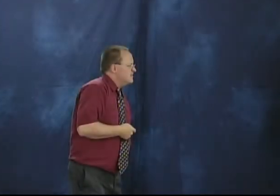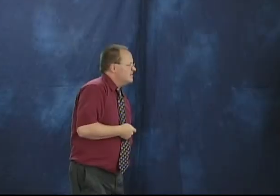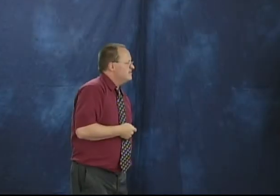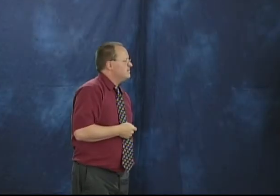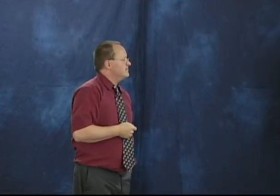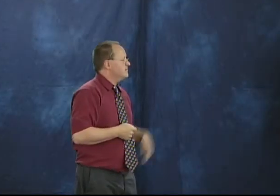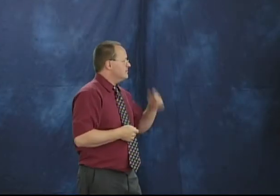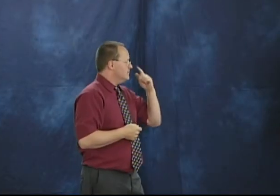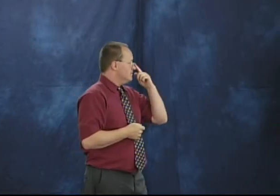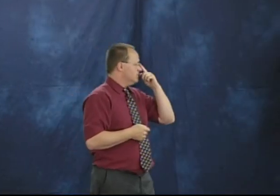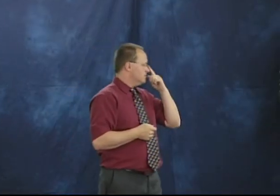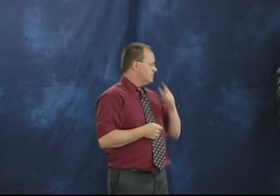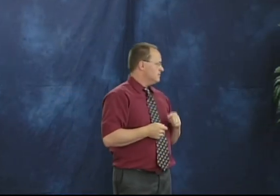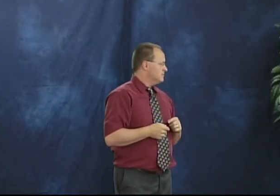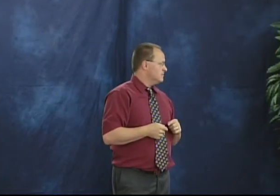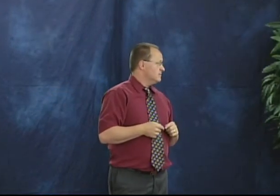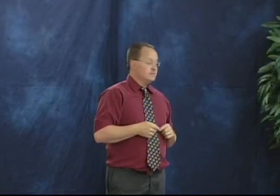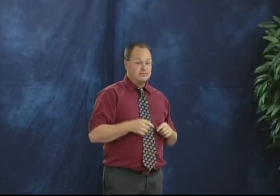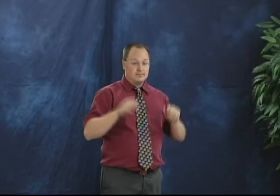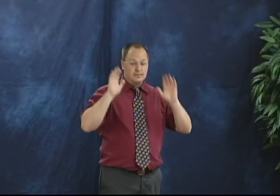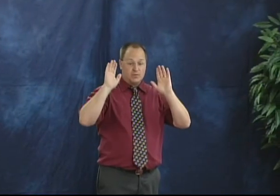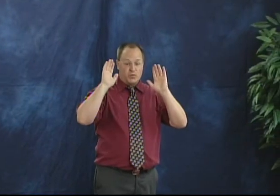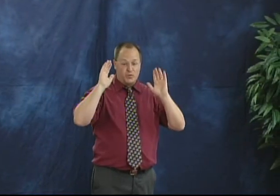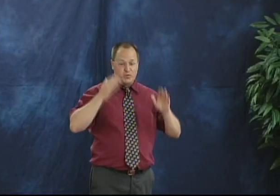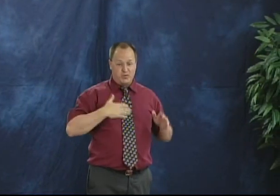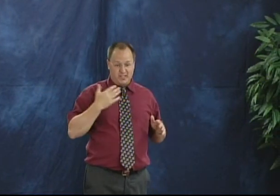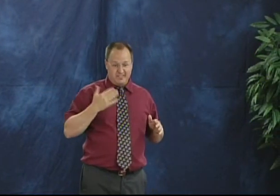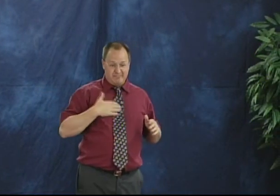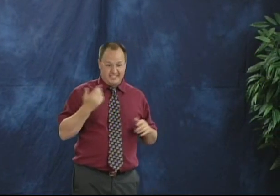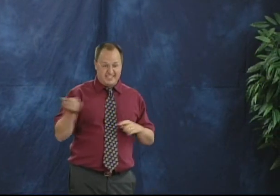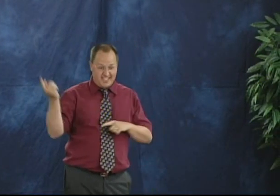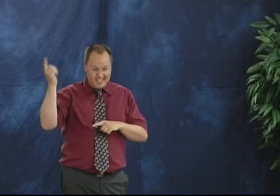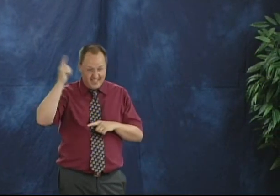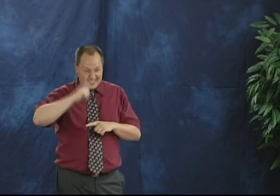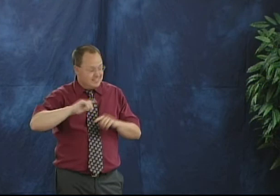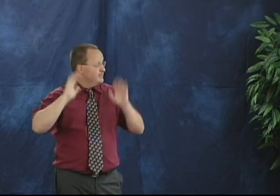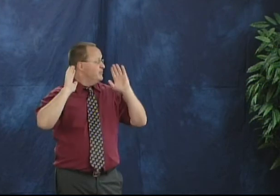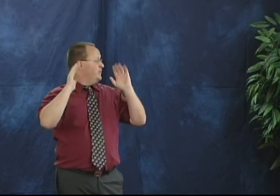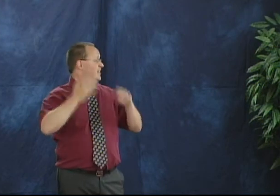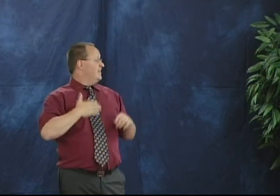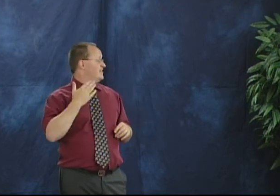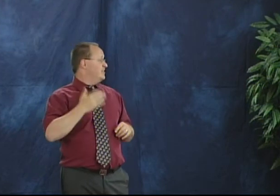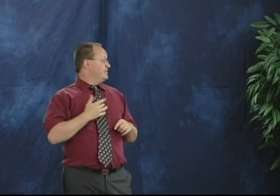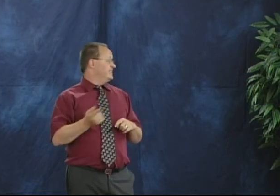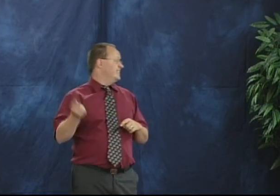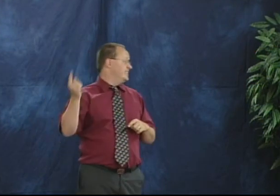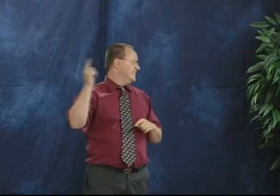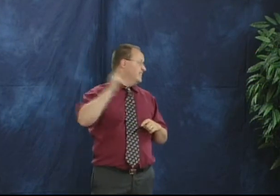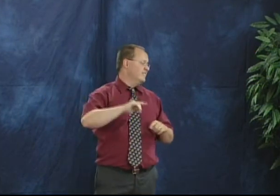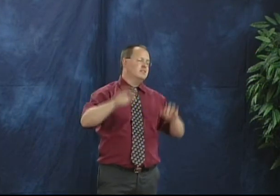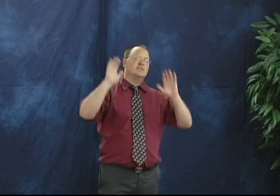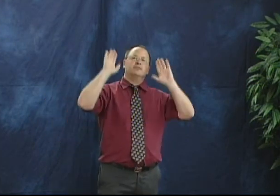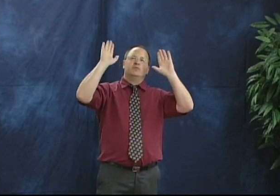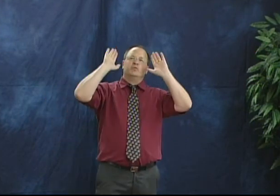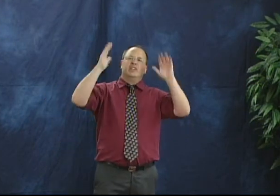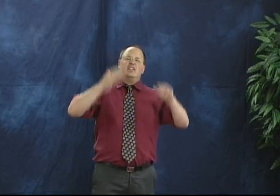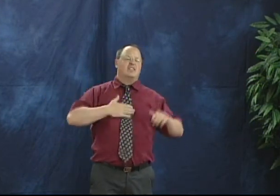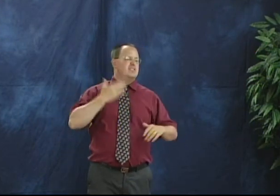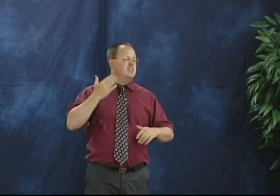This should lead us to sing, "Oh happy day, oh happy day,